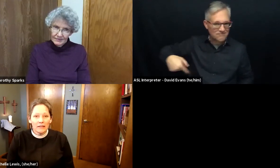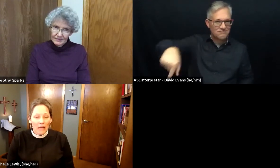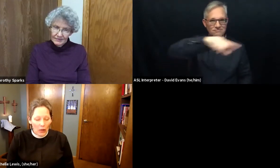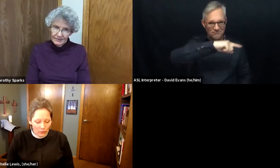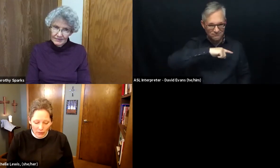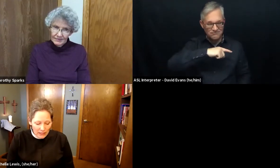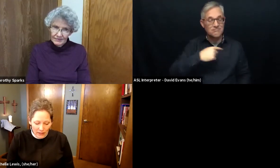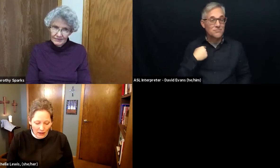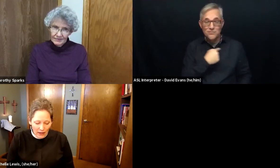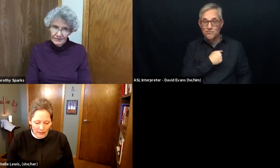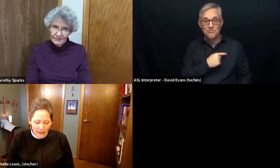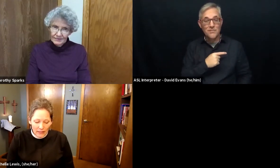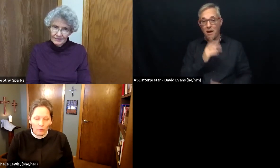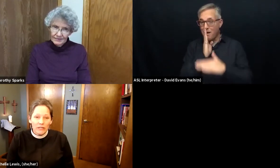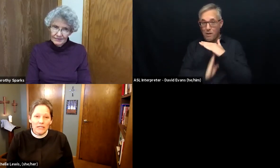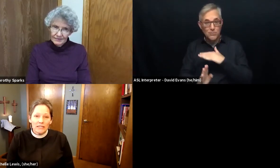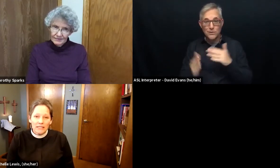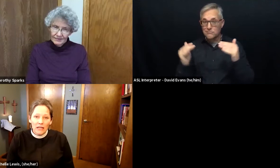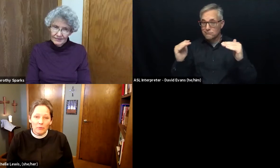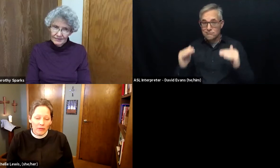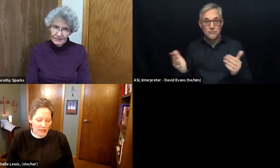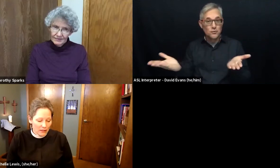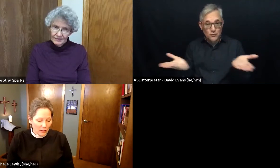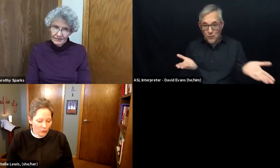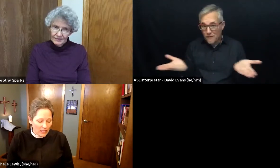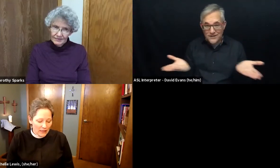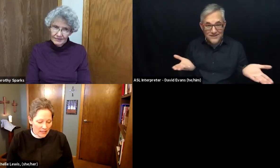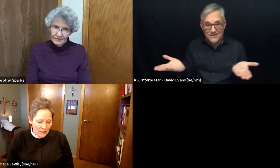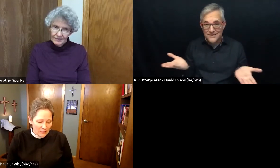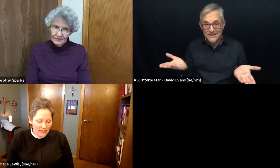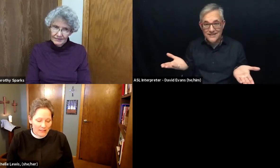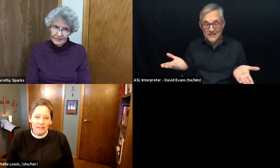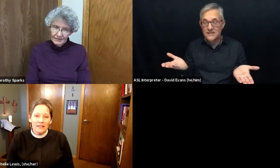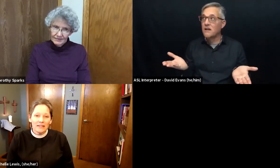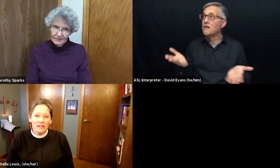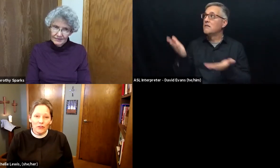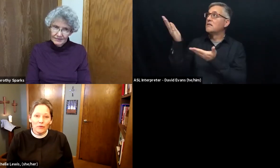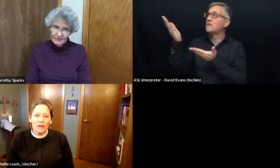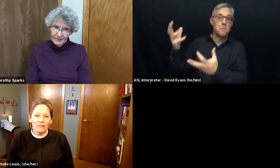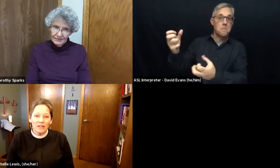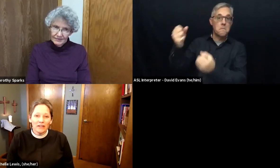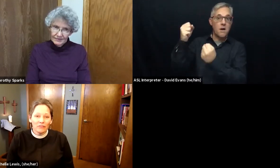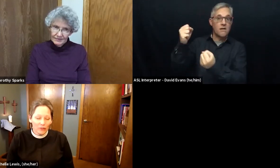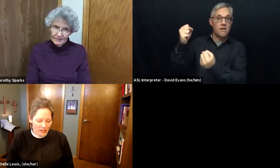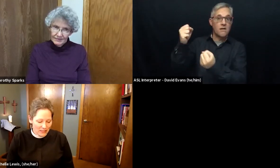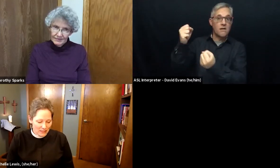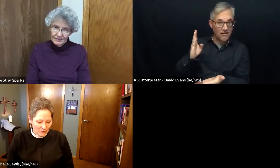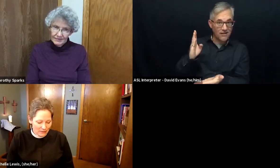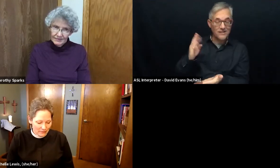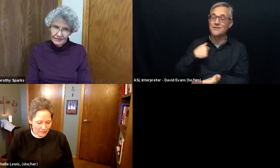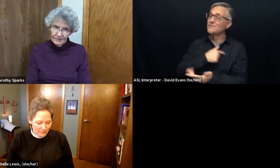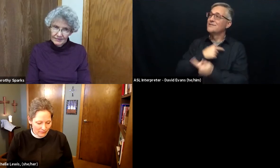And in our mighty God, we celebrate the great things that you have done for